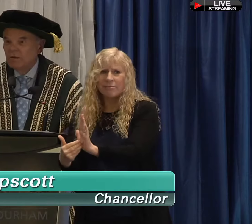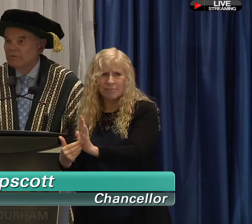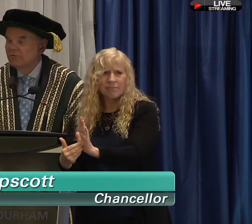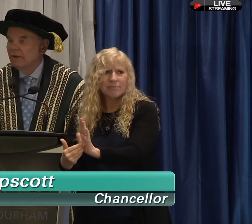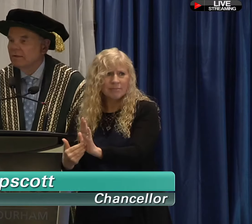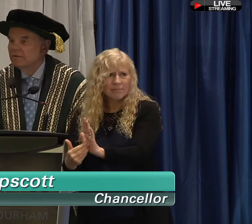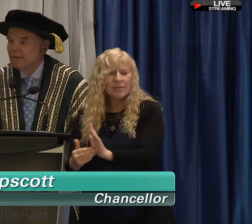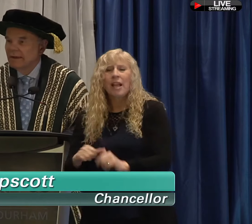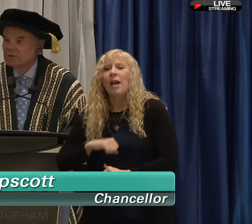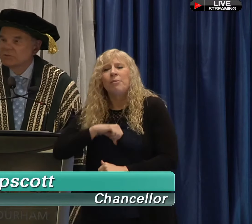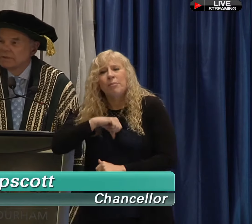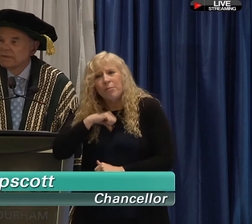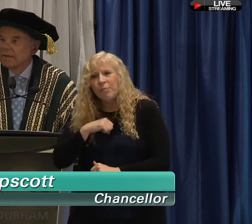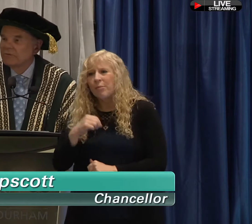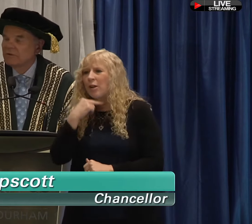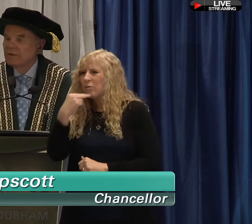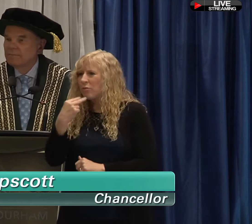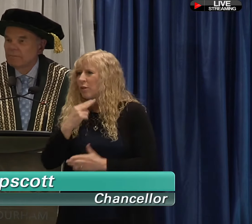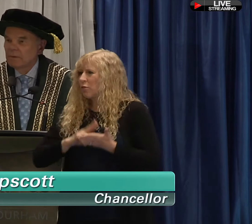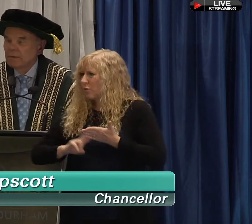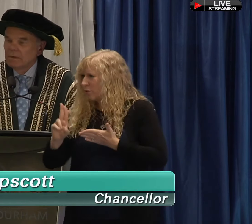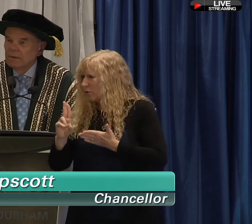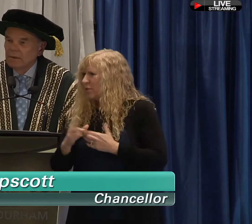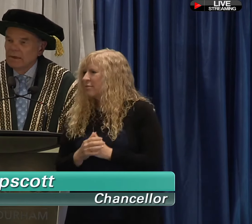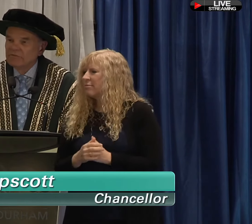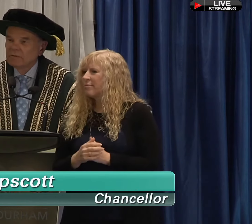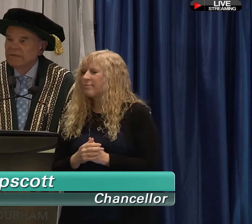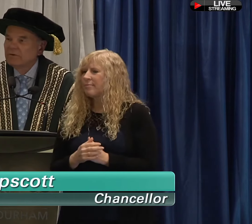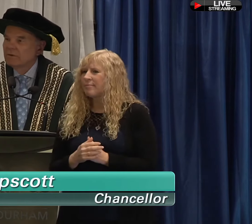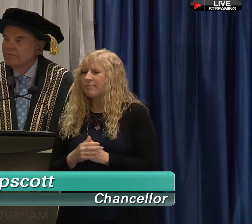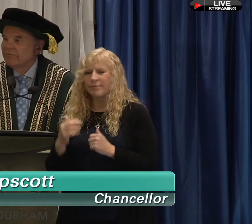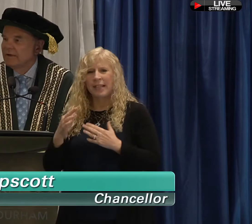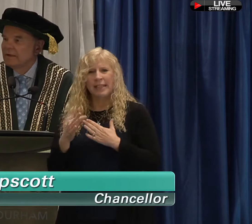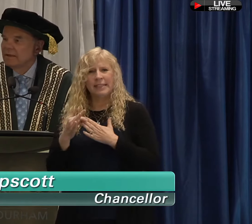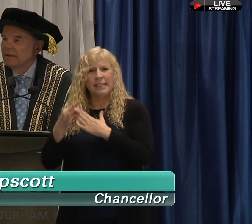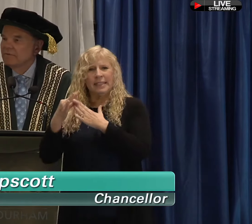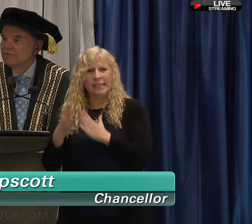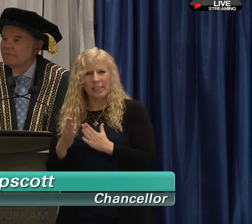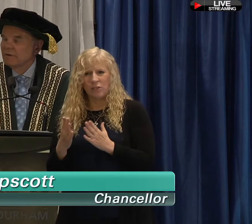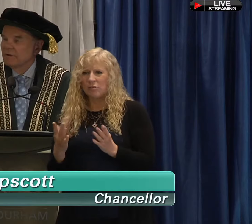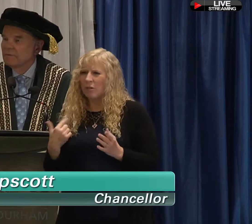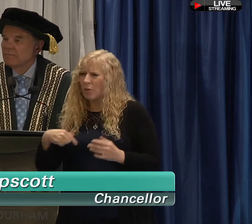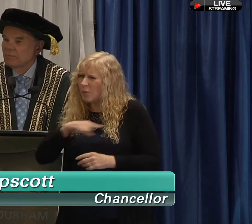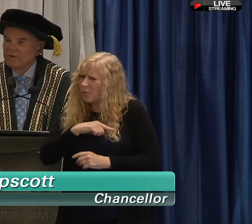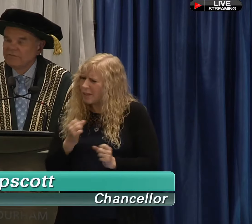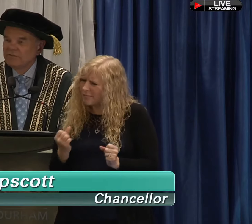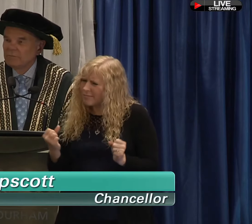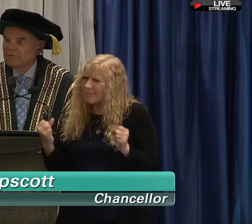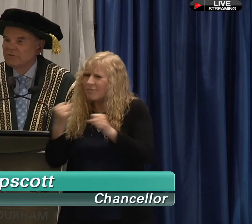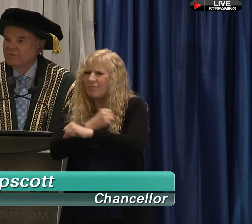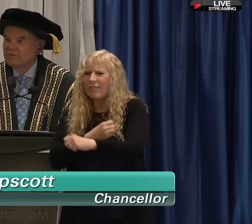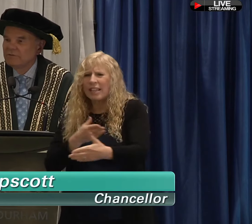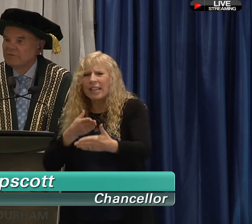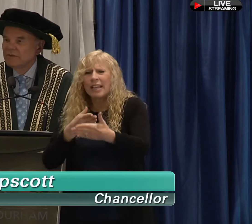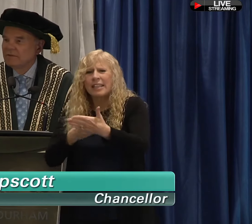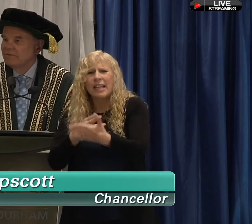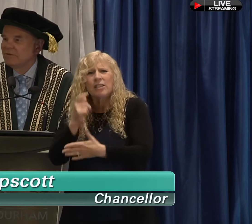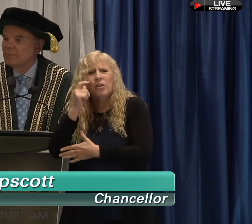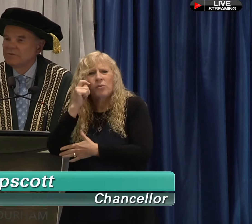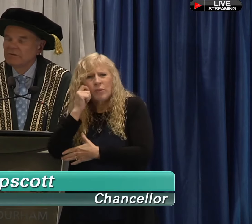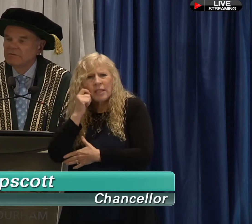very proud of Trent, actually, as a leader in fighting against racism,